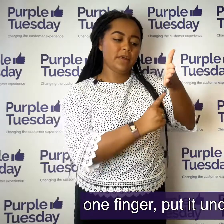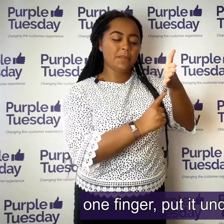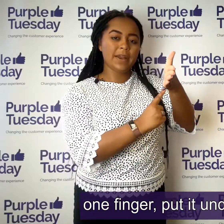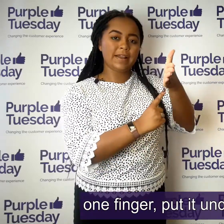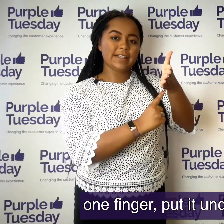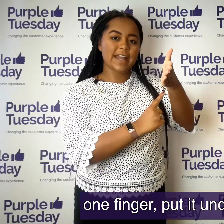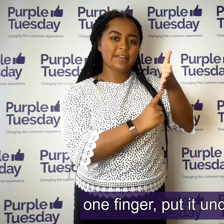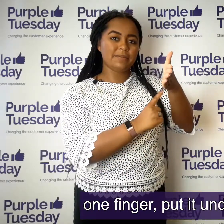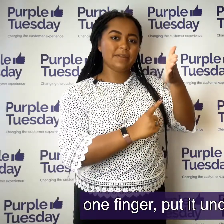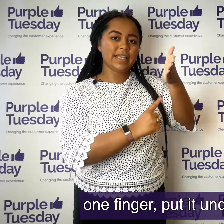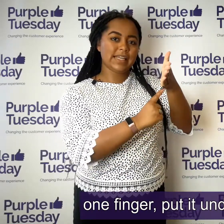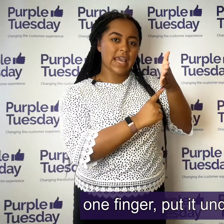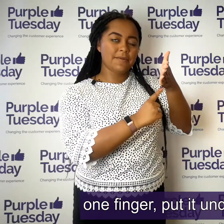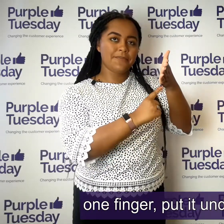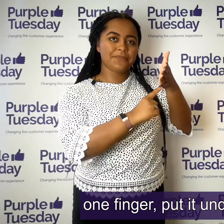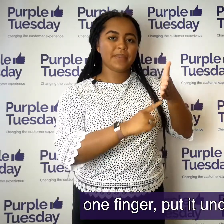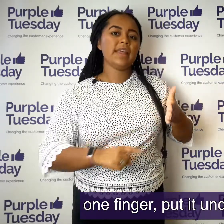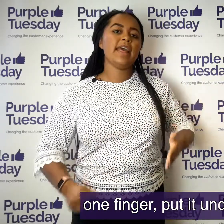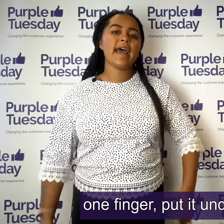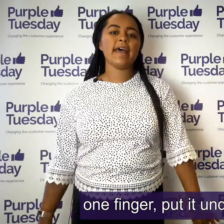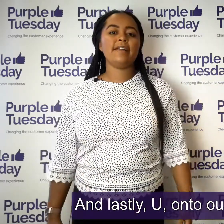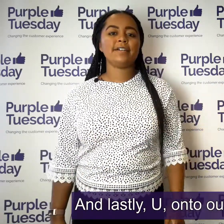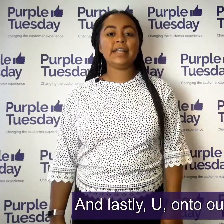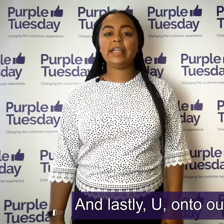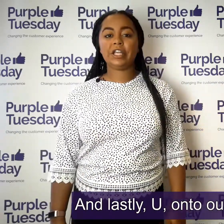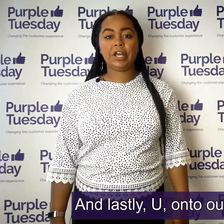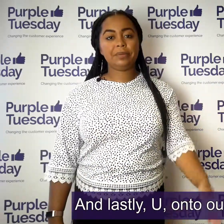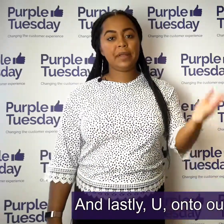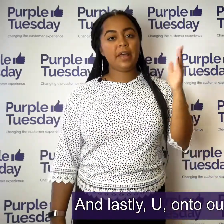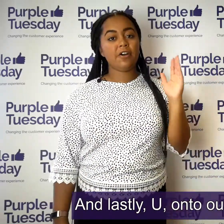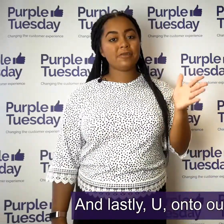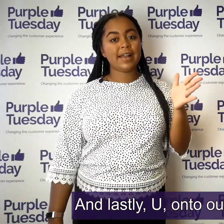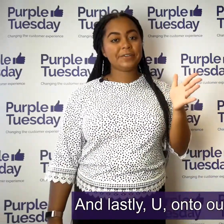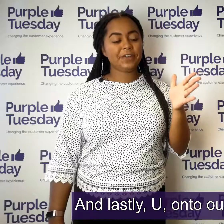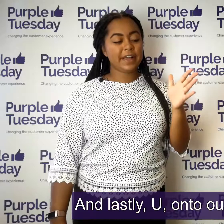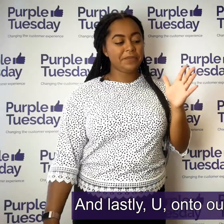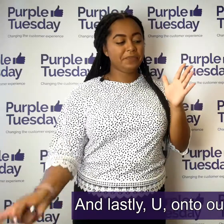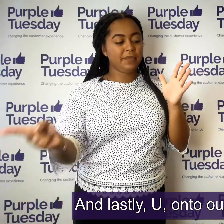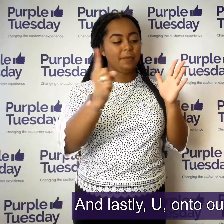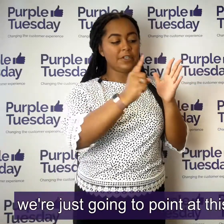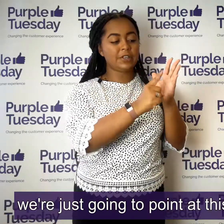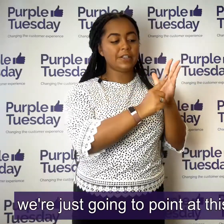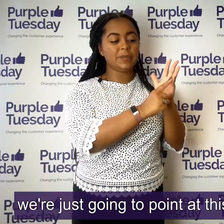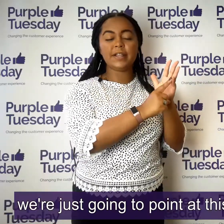put it underneath, T. And lastly, U, onto our little finger. We're just going to point